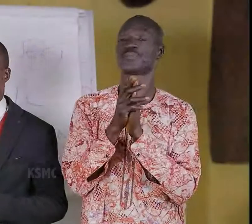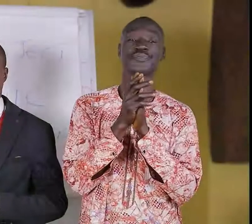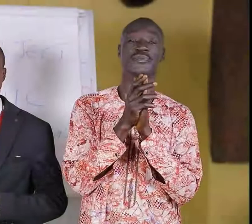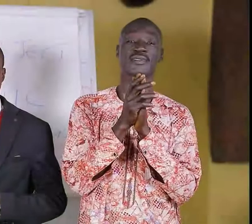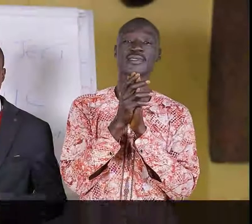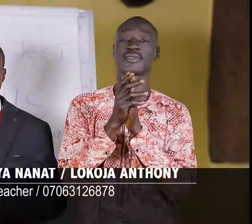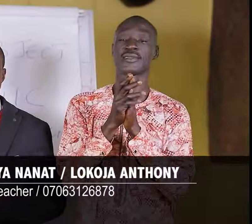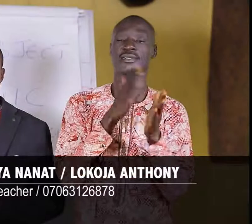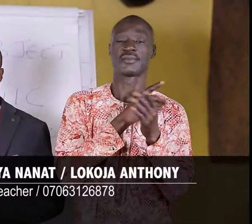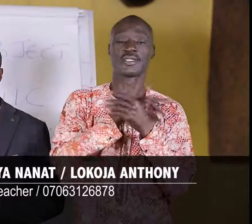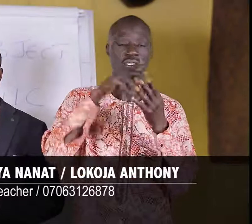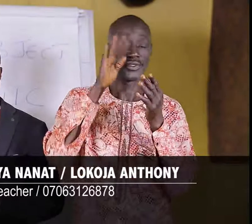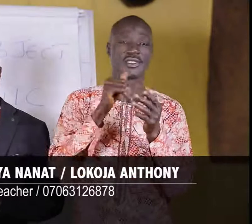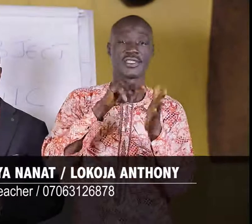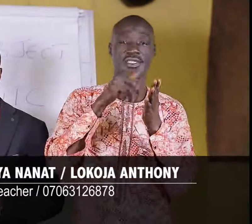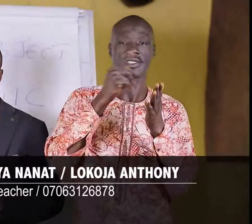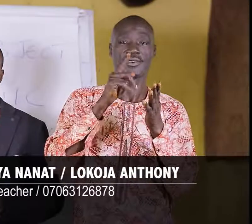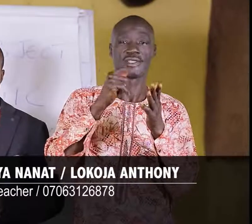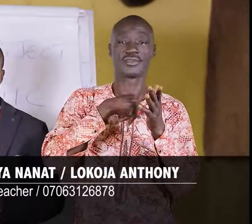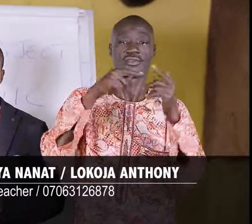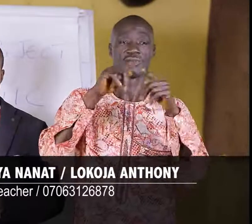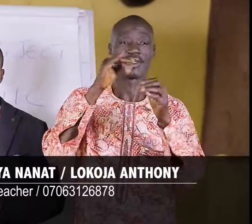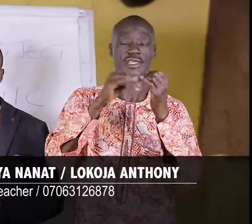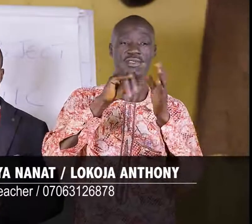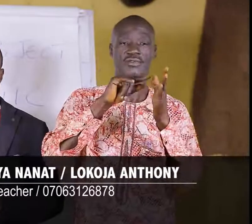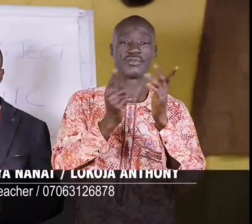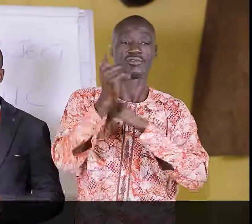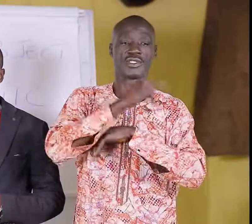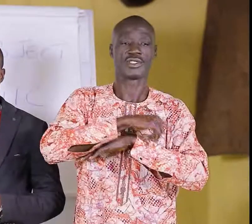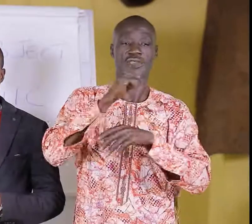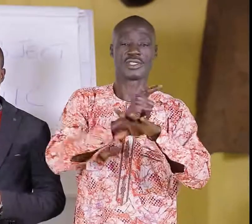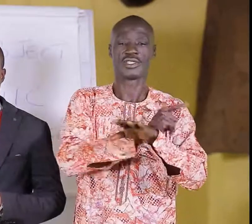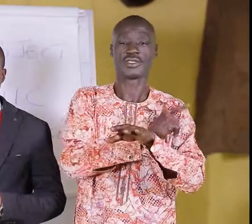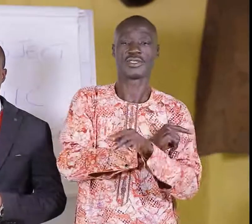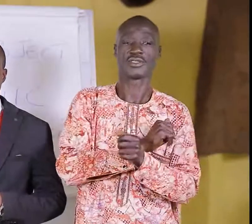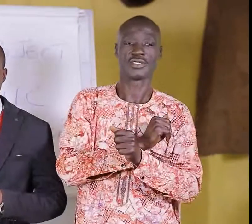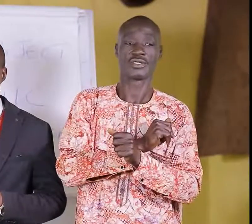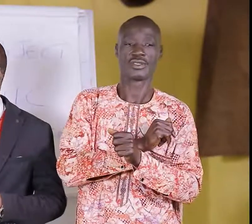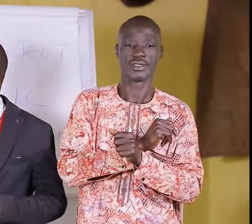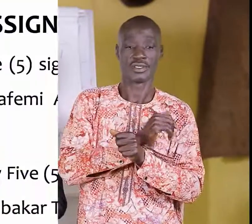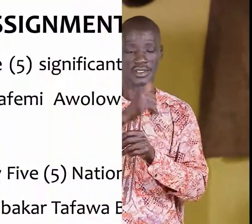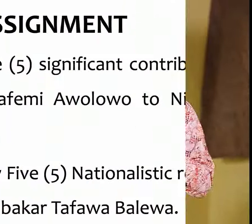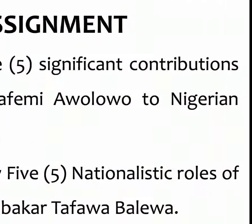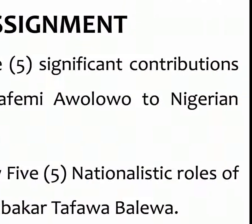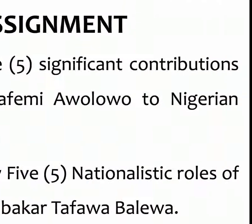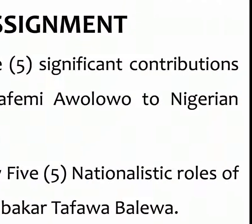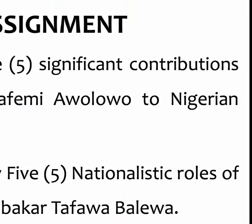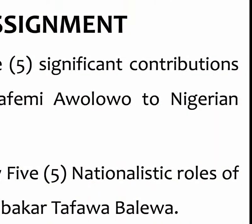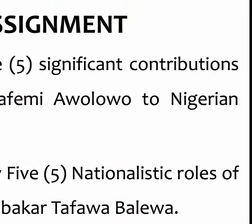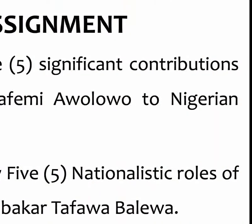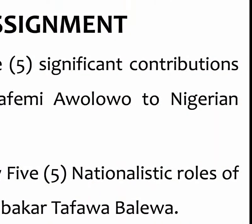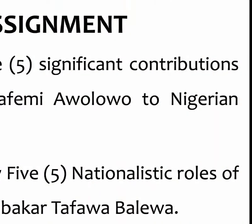My dear students, this is where we come to the end of today's lesson. But before we part, I would love to give you an assignment. Number